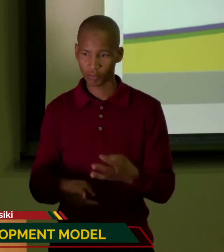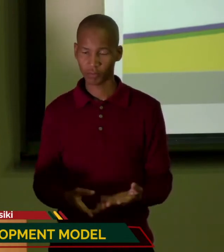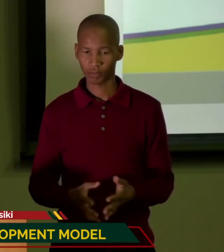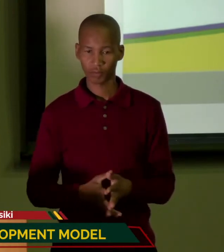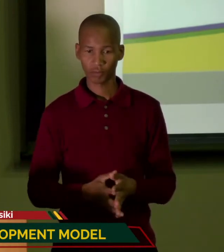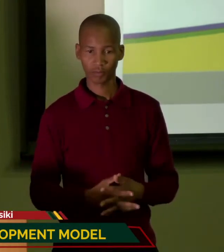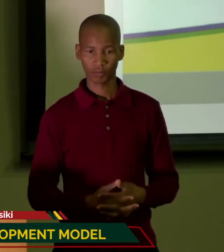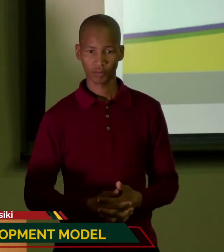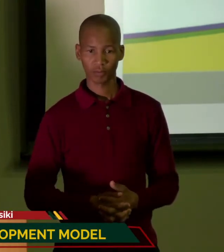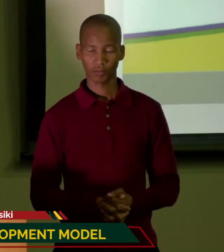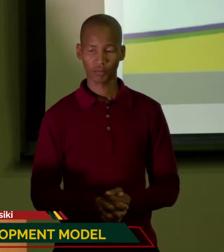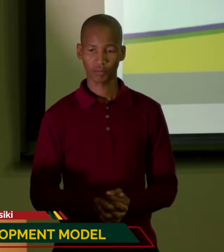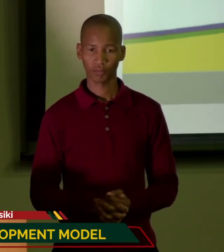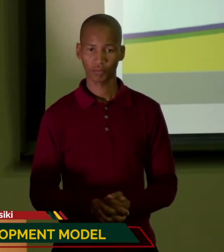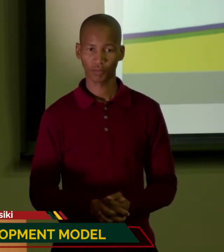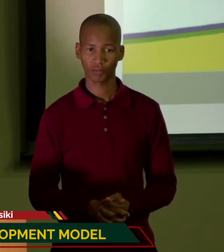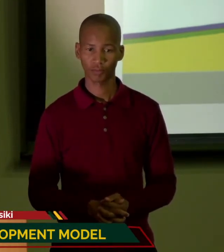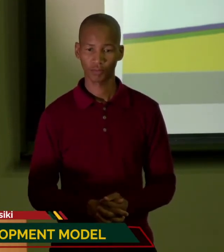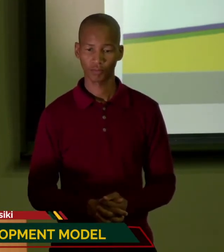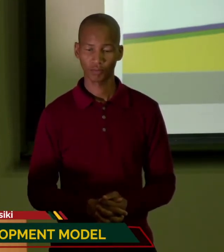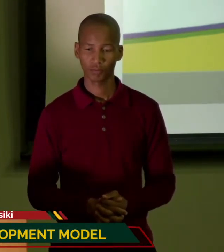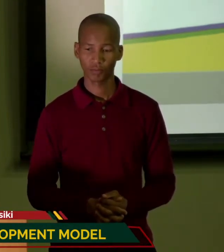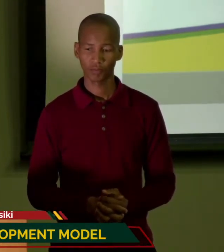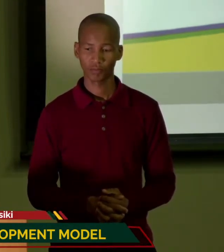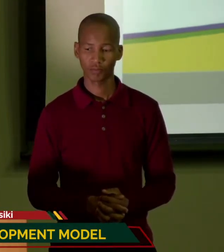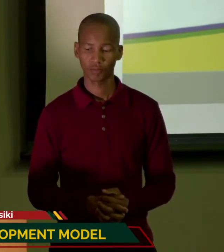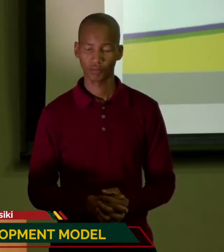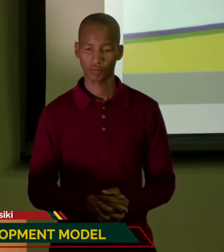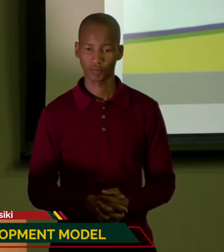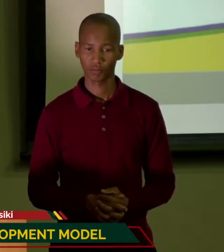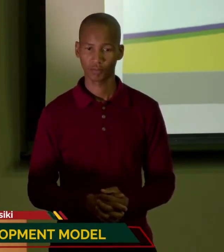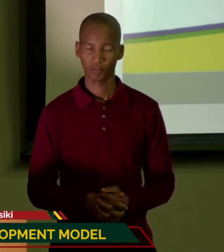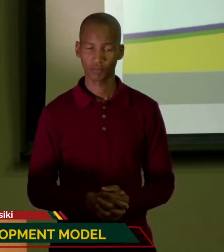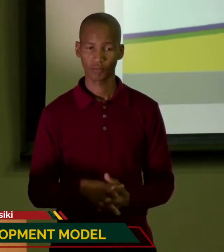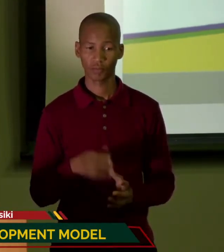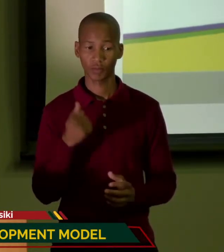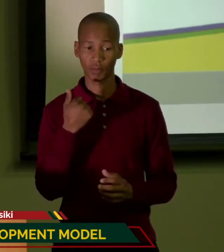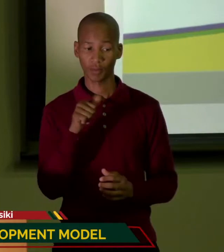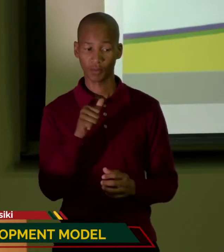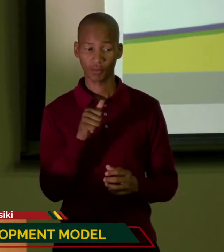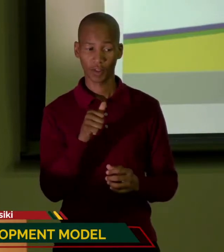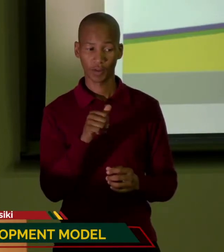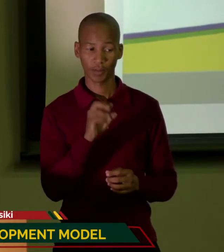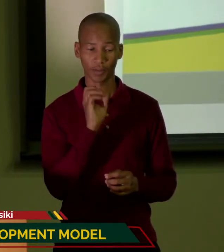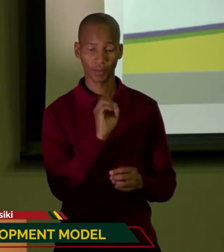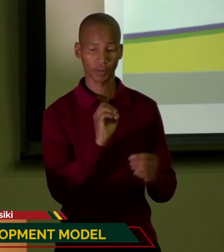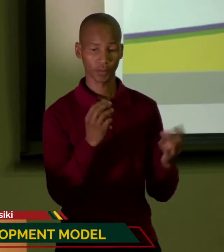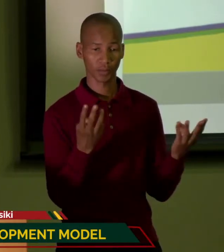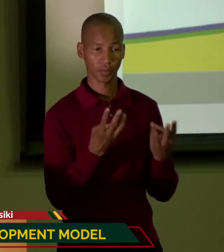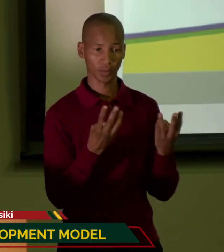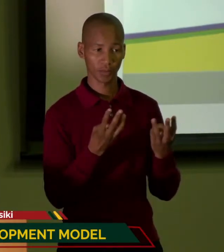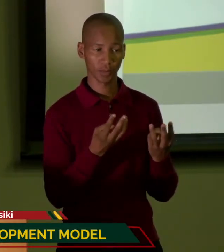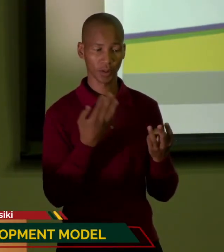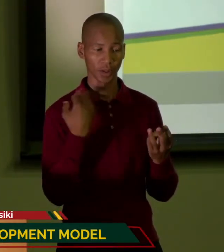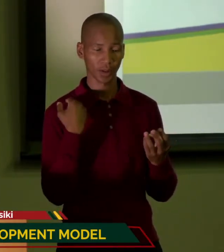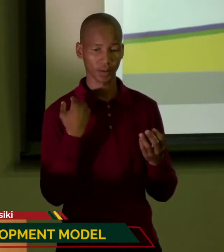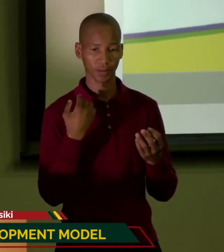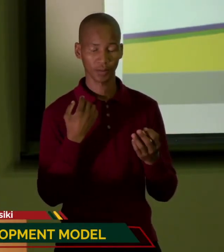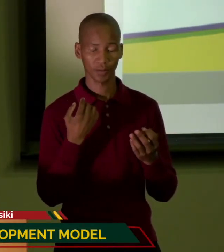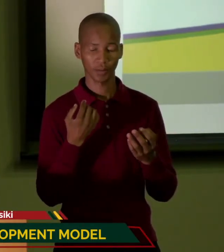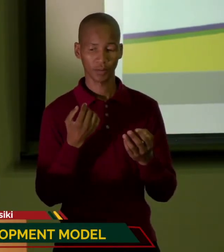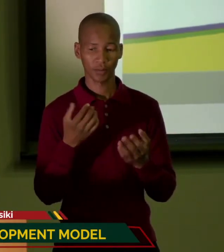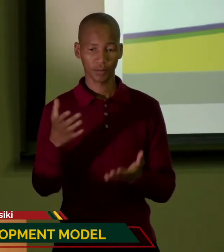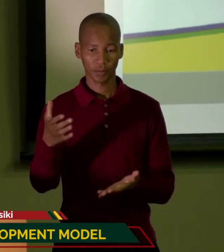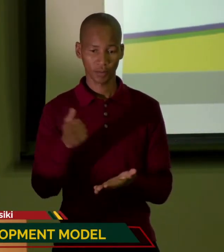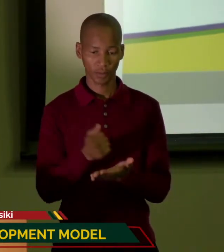ubushushu emva koko kwakhona ke those people that were employed